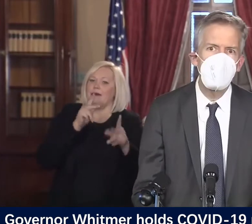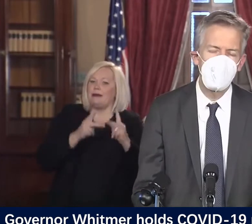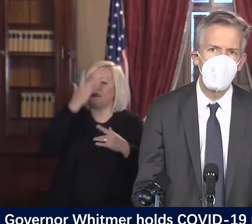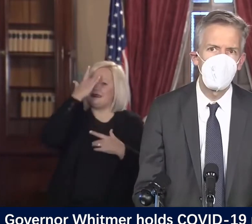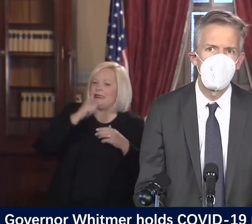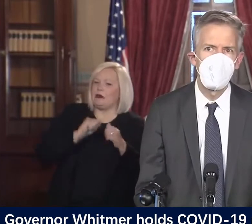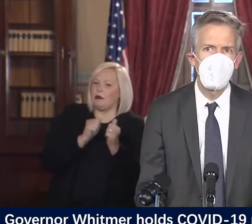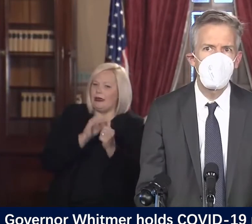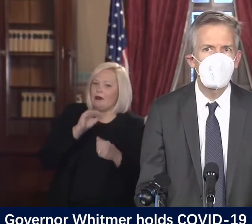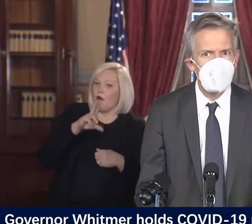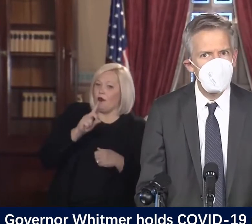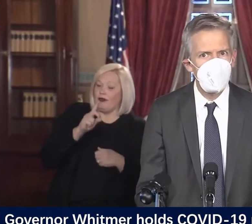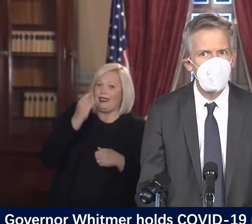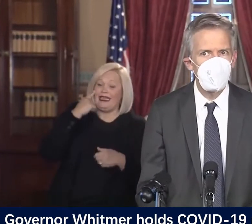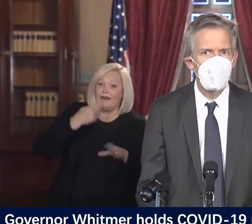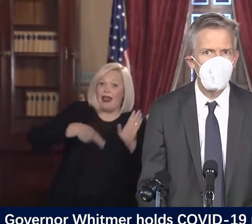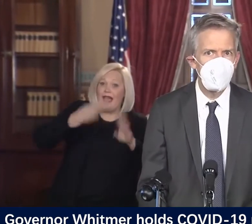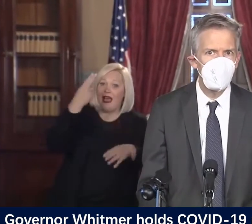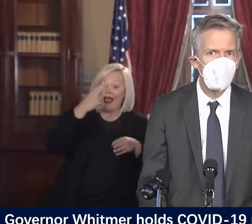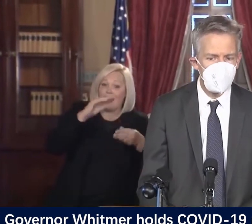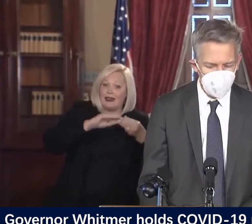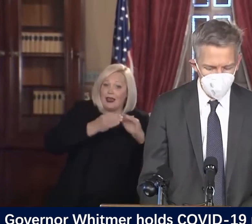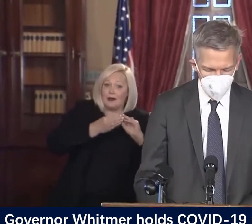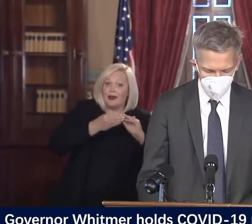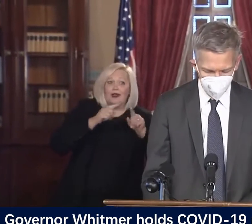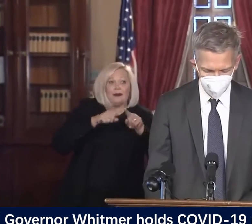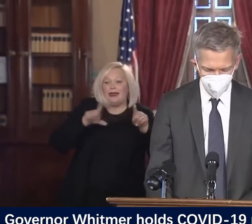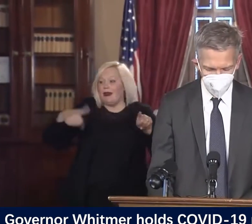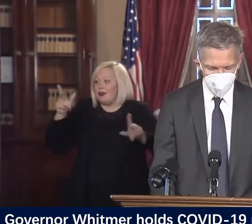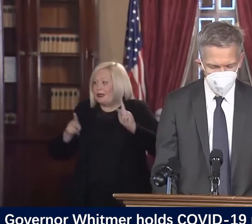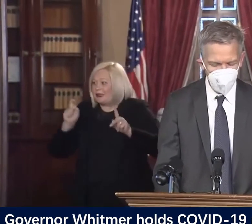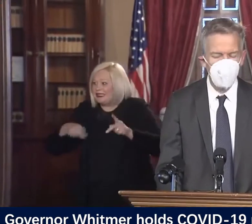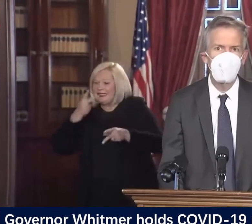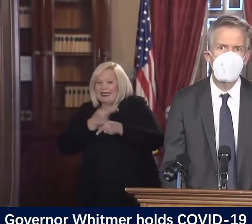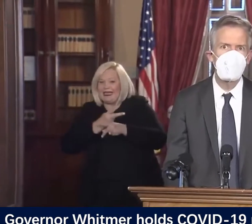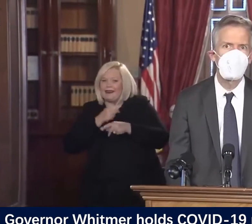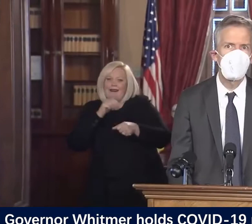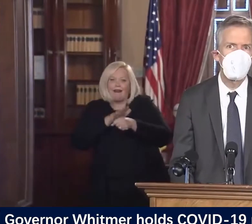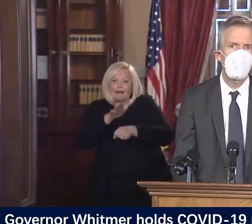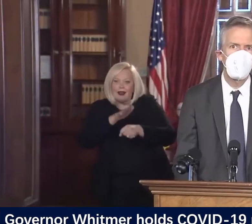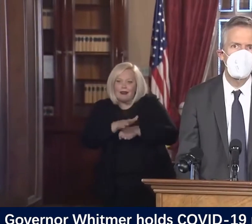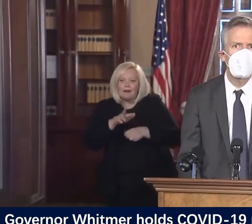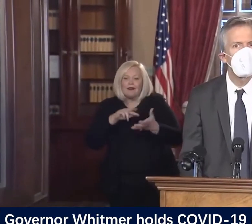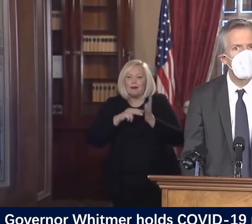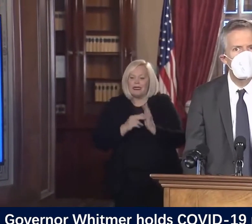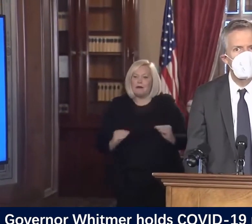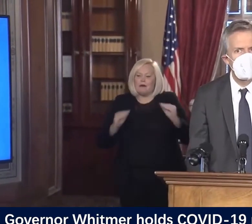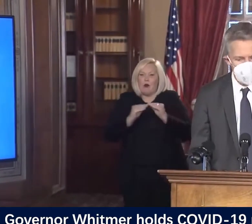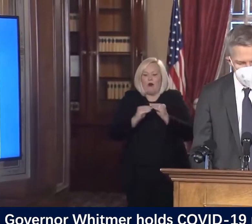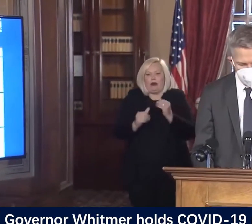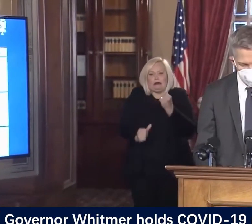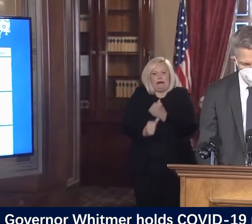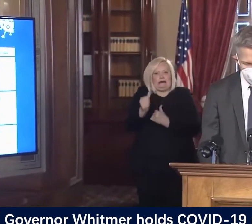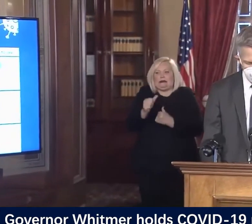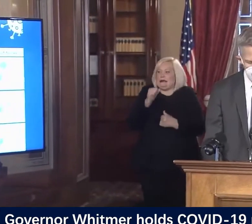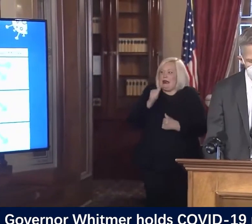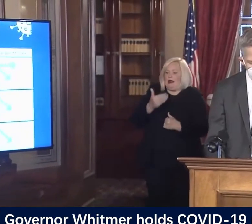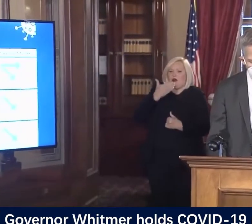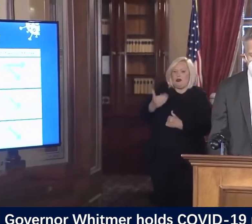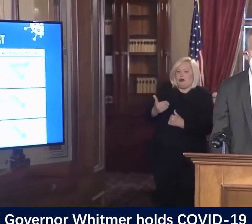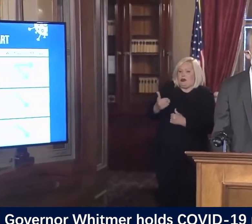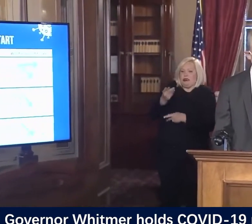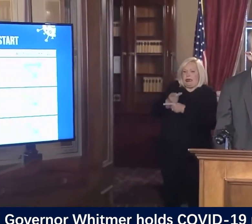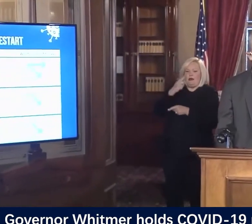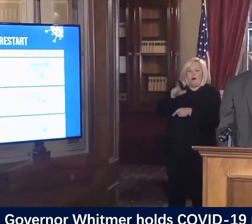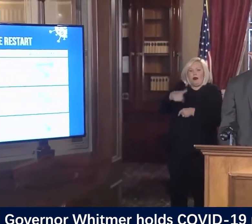higher that number, the less room for people who need care, and the more risk they won't get quality care. We